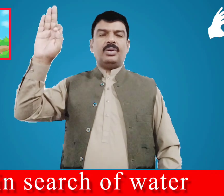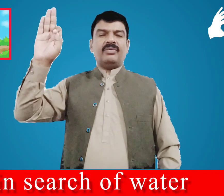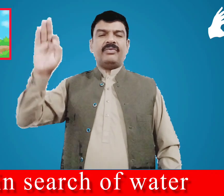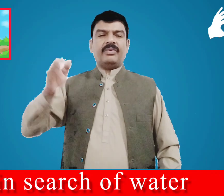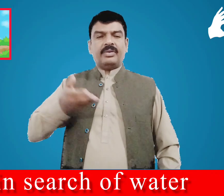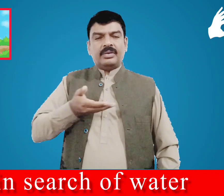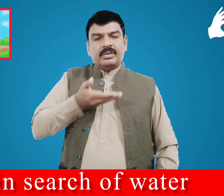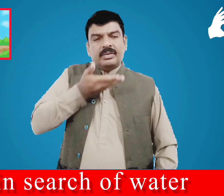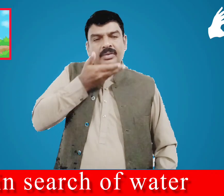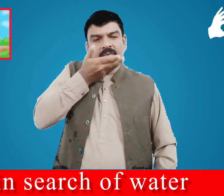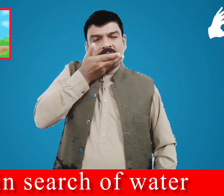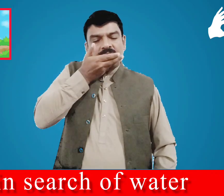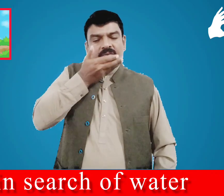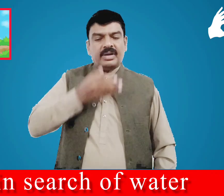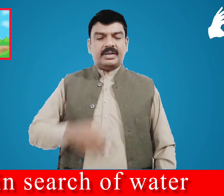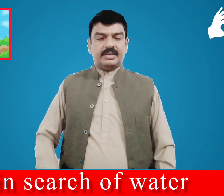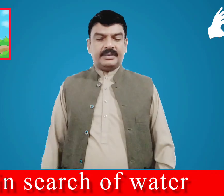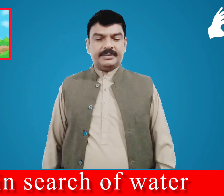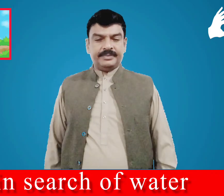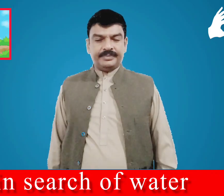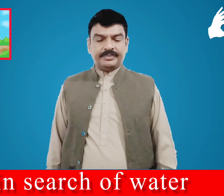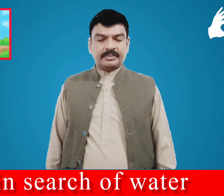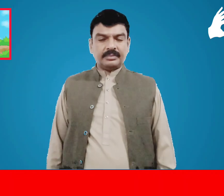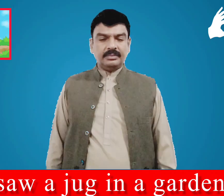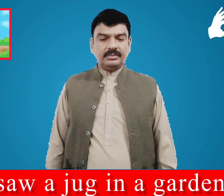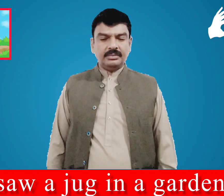of water.